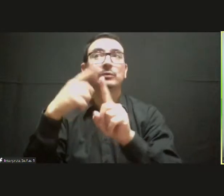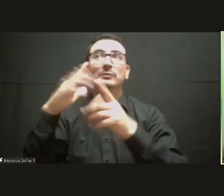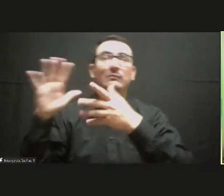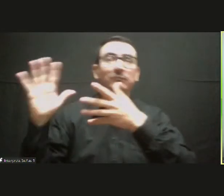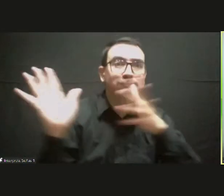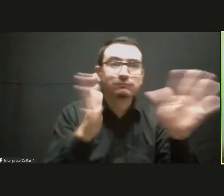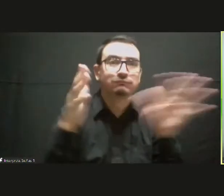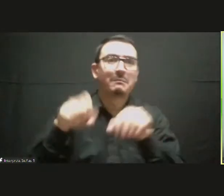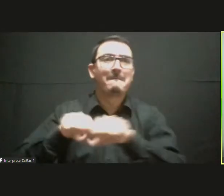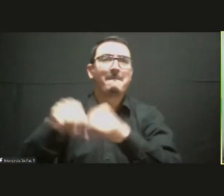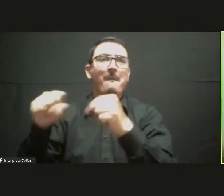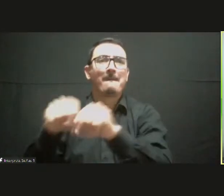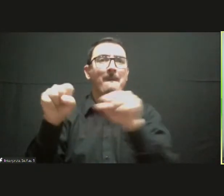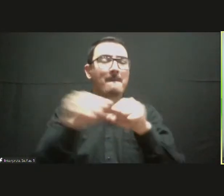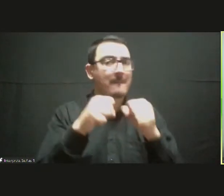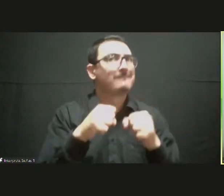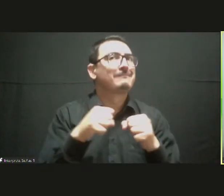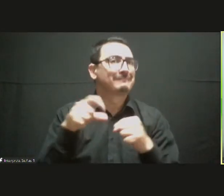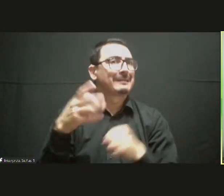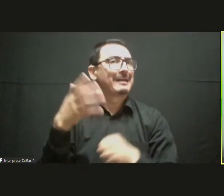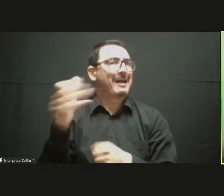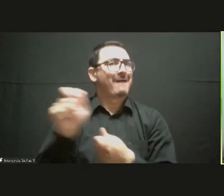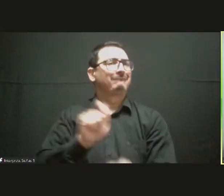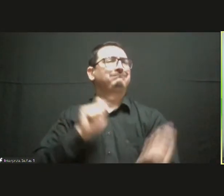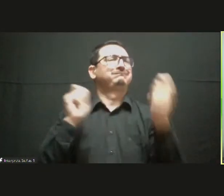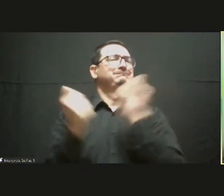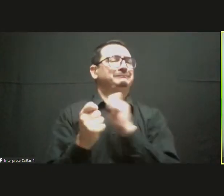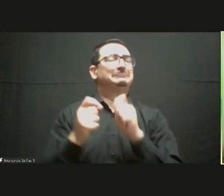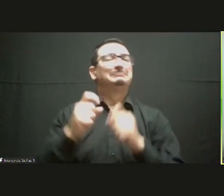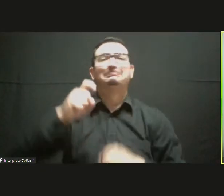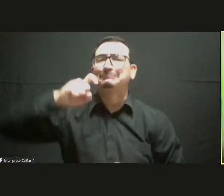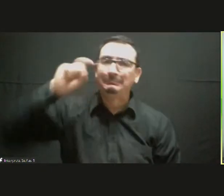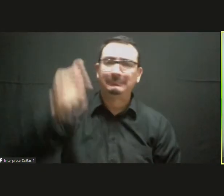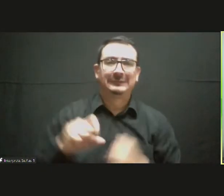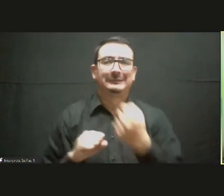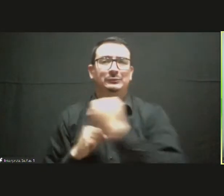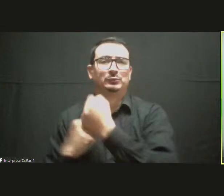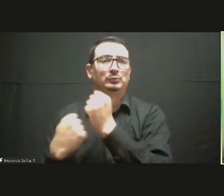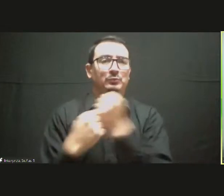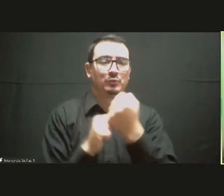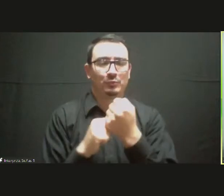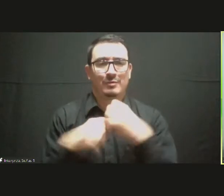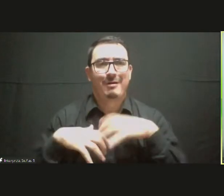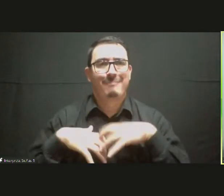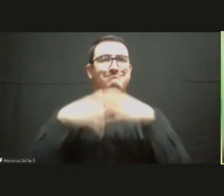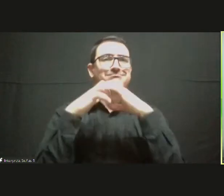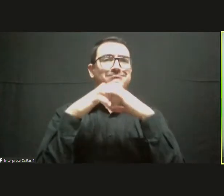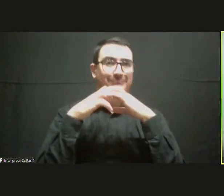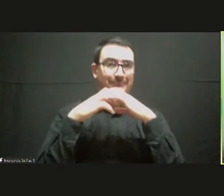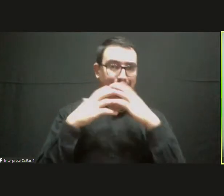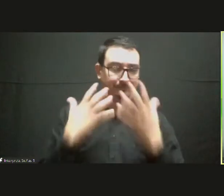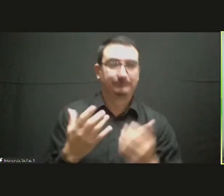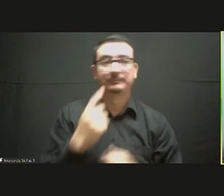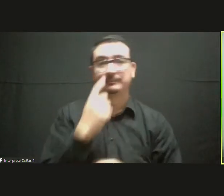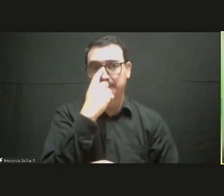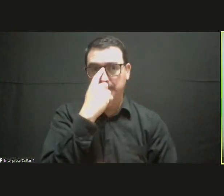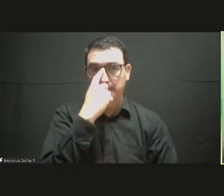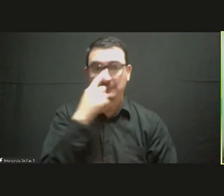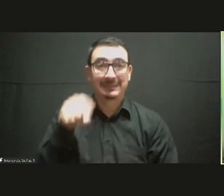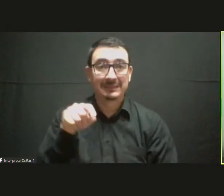forum. May they contribute to the sector's long-term growth and development. Thank you very much. Over to